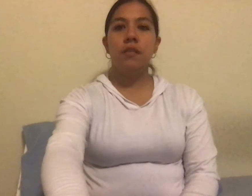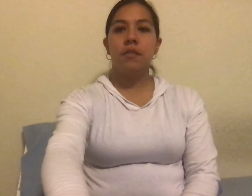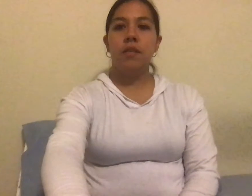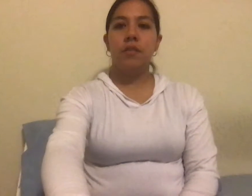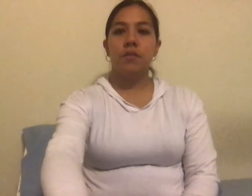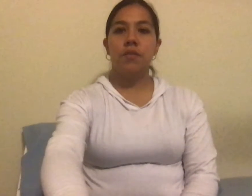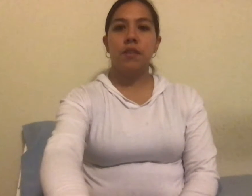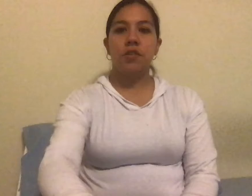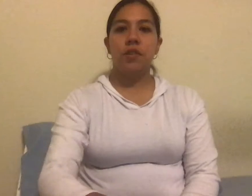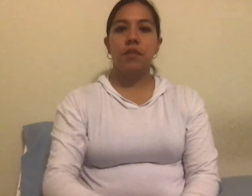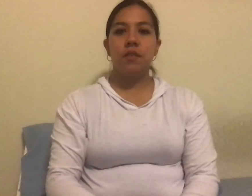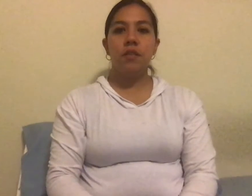Here's your section of the song.